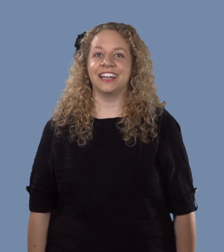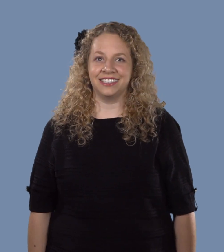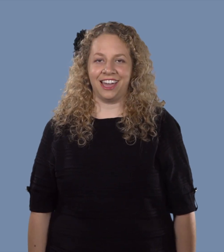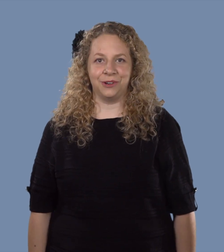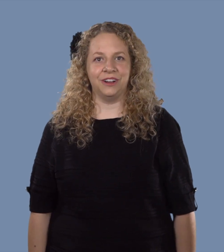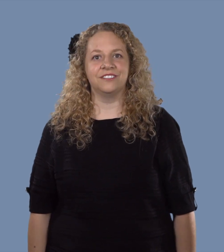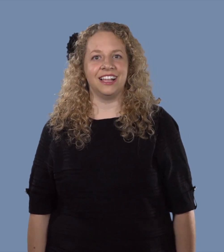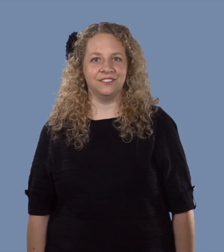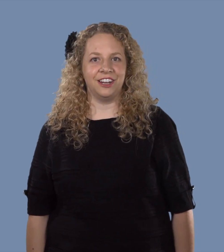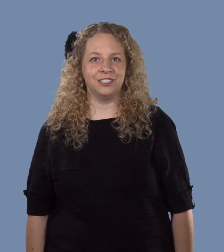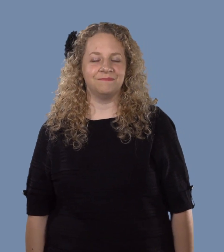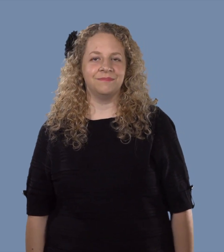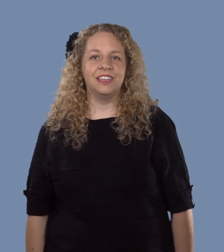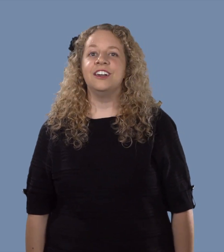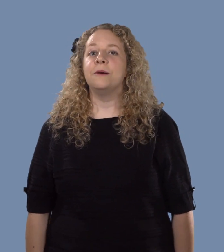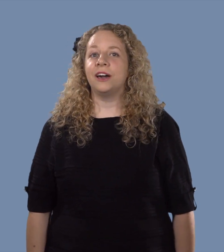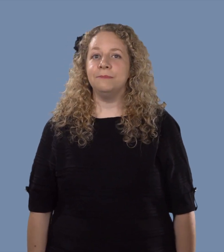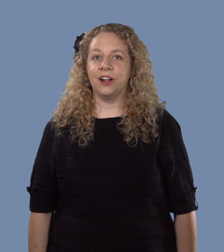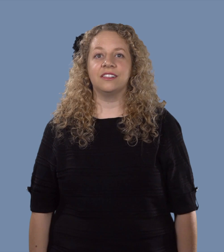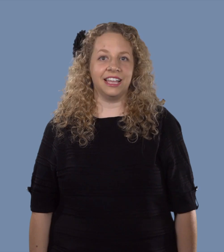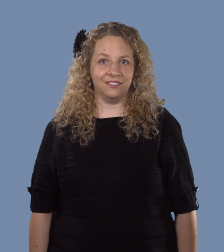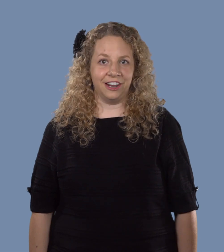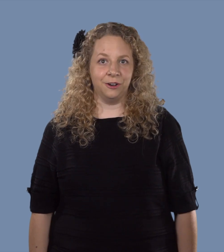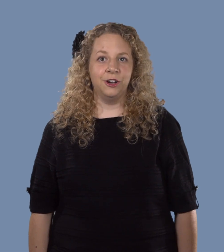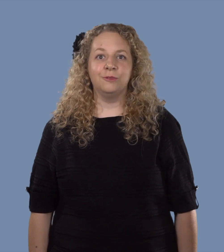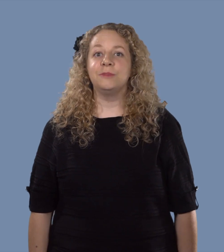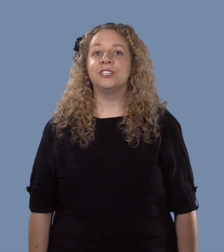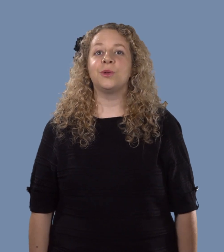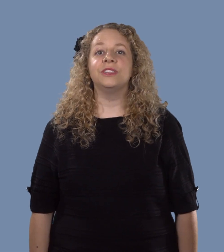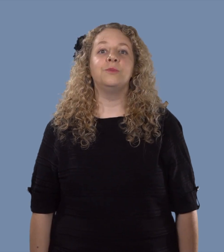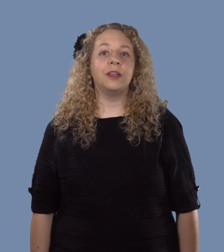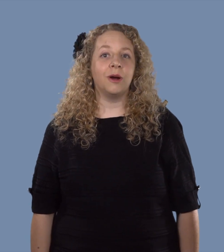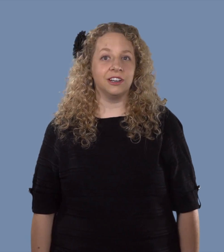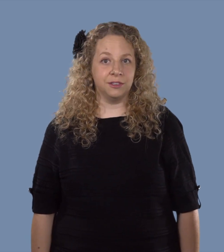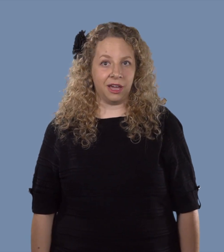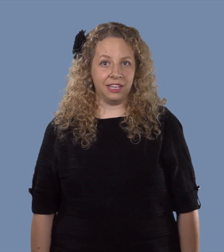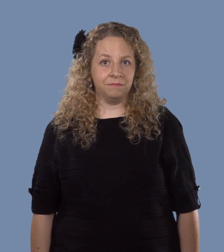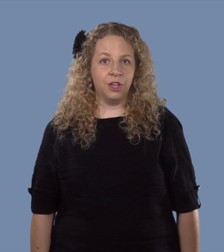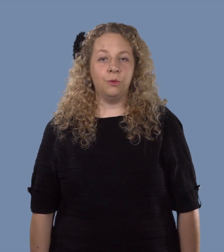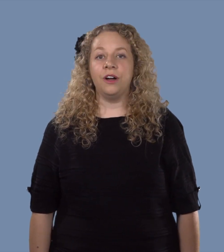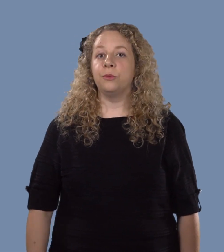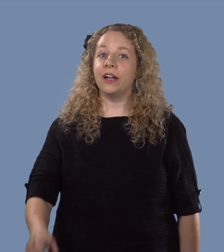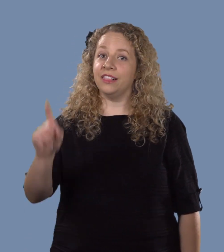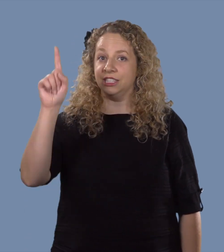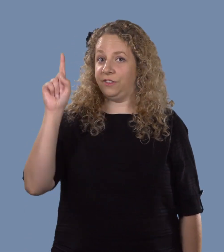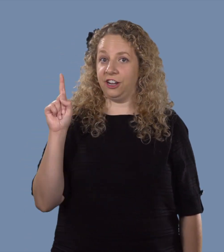body. While the one classifier can represent the whole person, it can also represent how the person is sitting with their legs